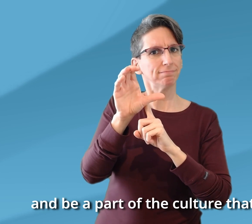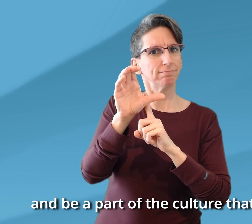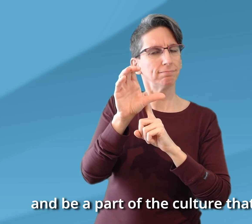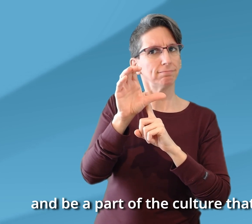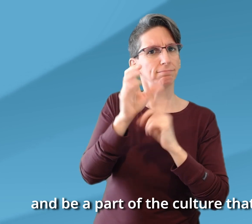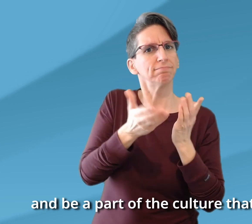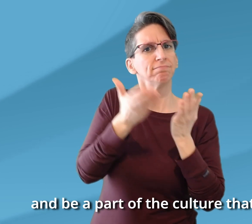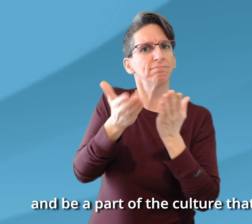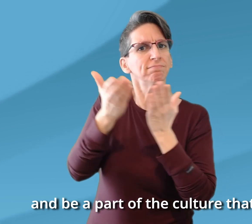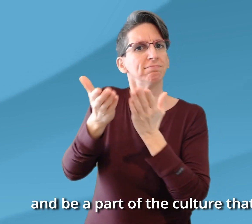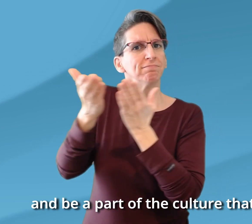to others.